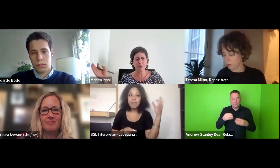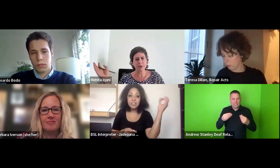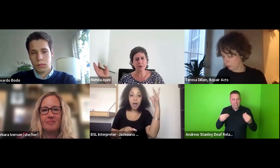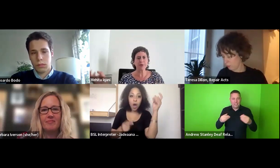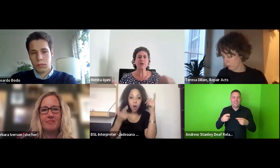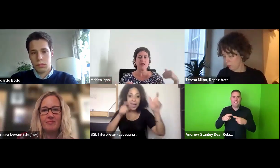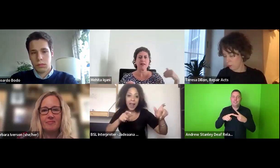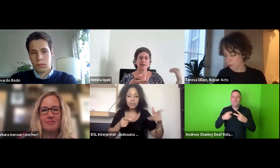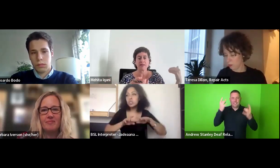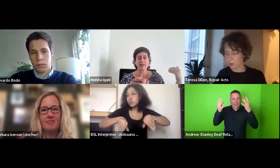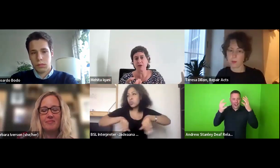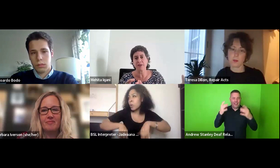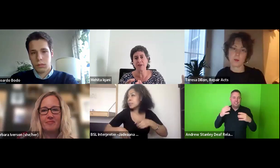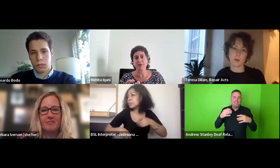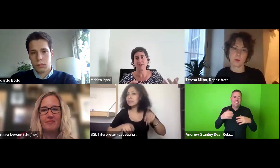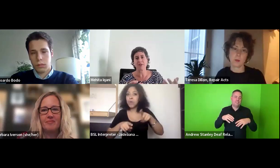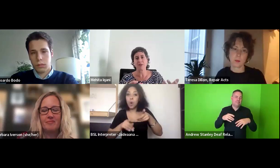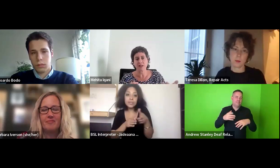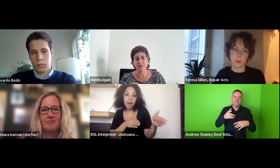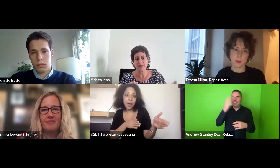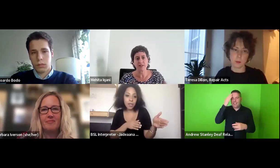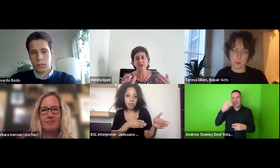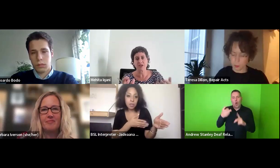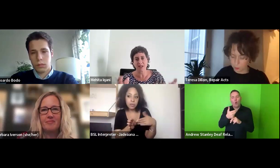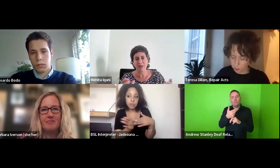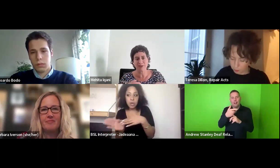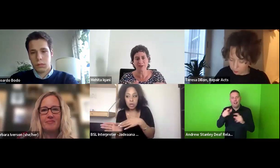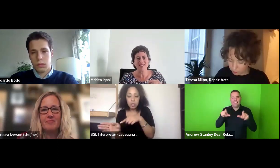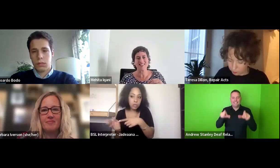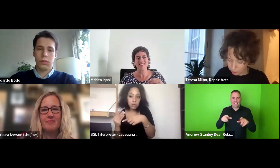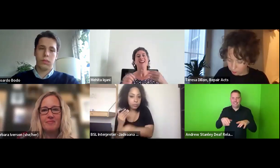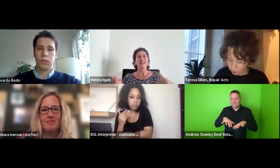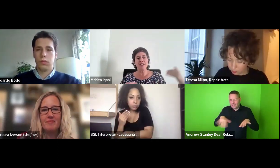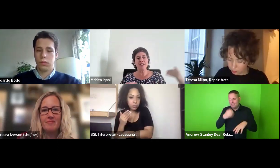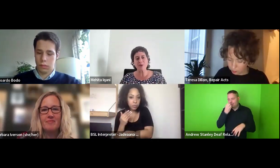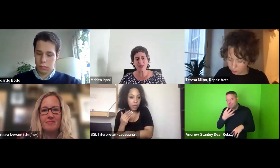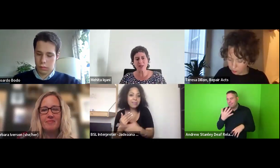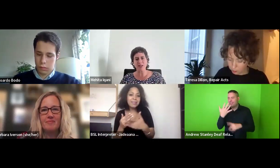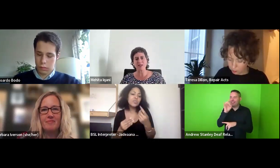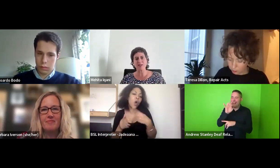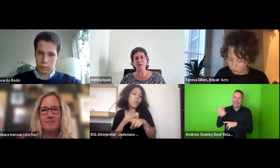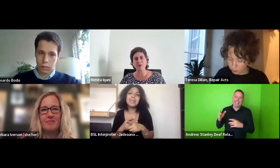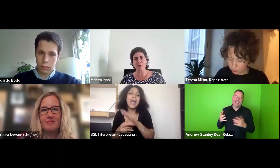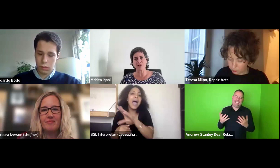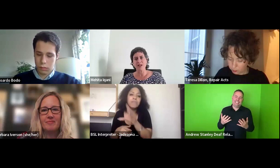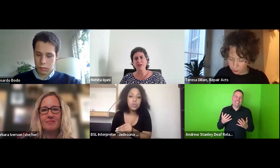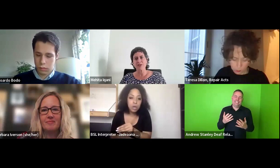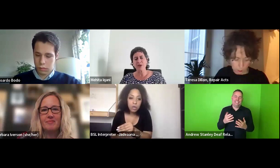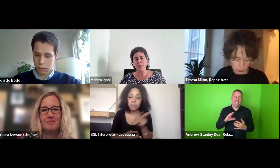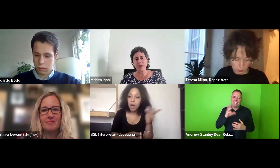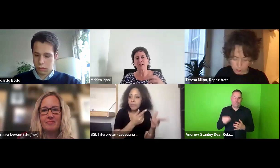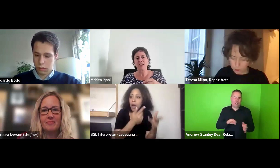the homes with swimming pools. And this is true for every African city I've visited, not just South African cities. And then of course there will be, those who